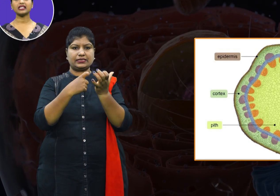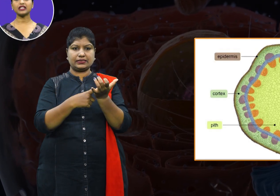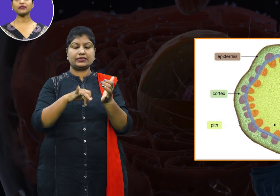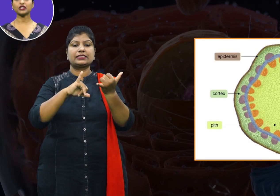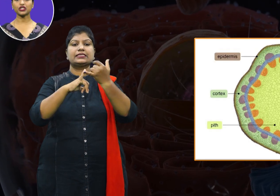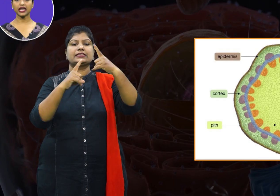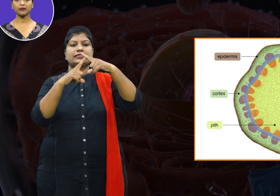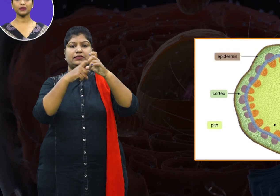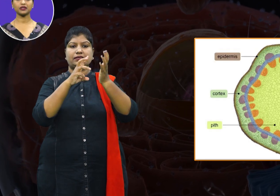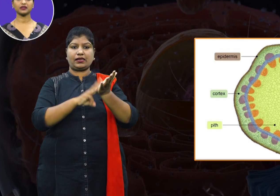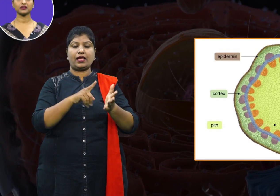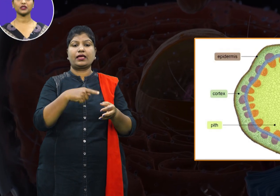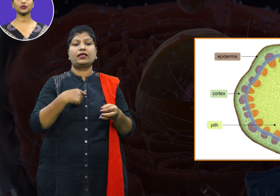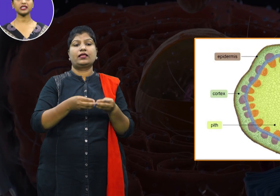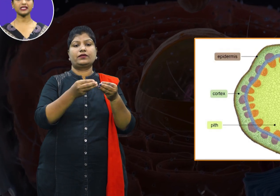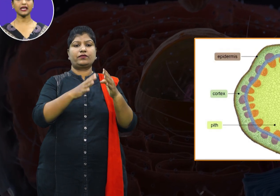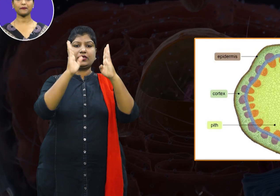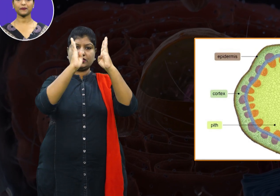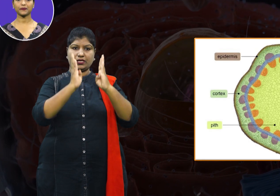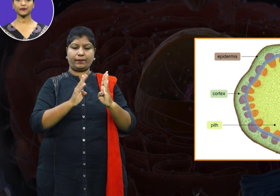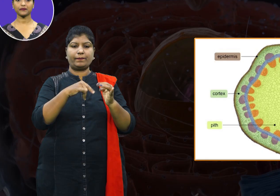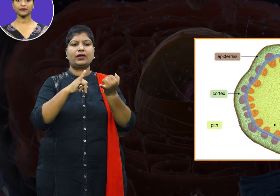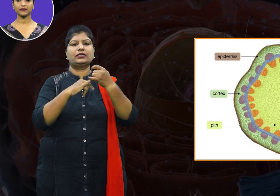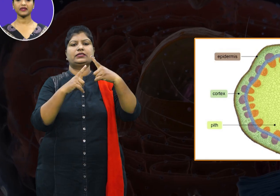and they give a shape to the stem